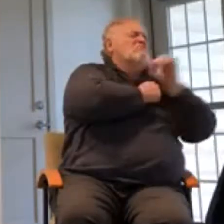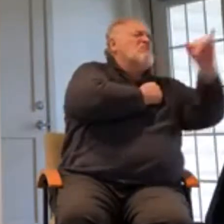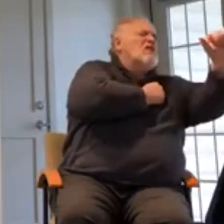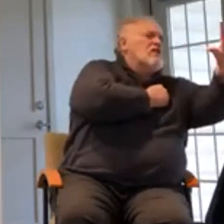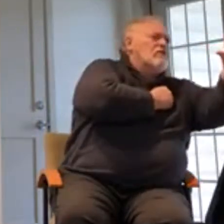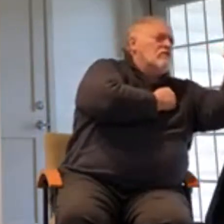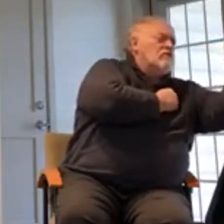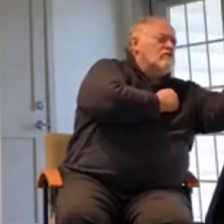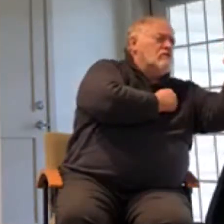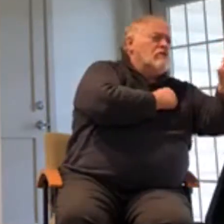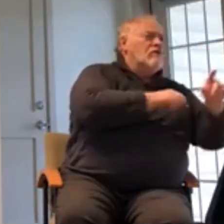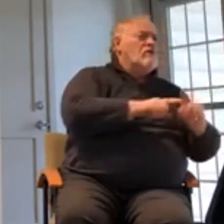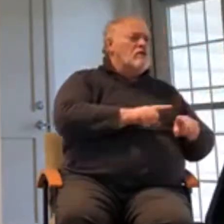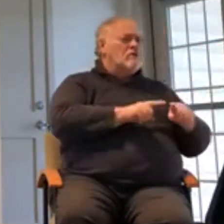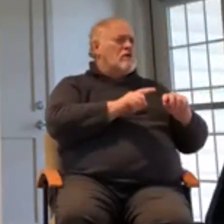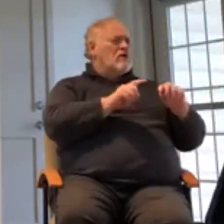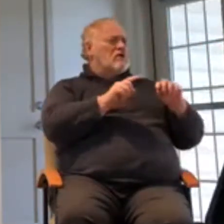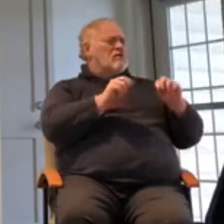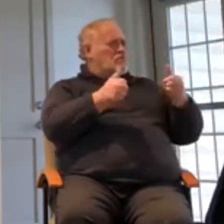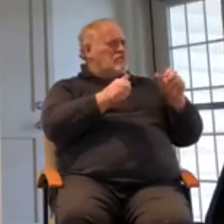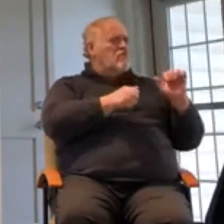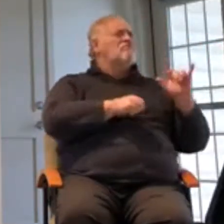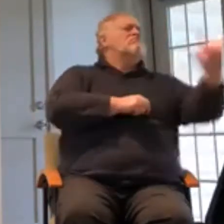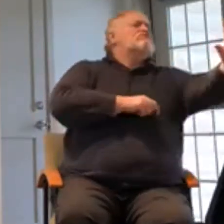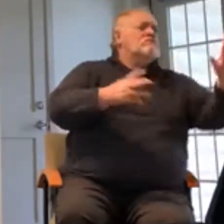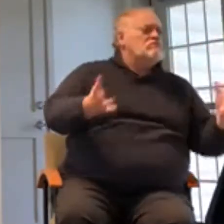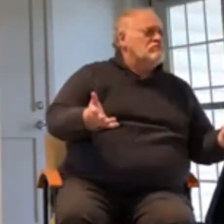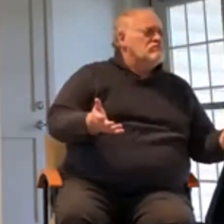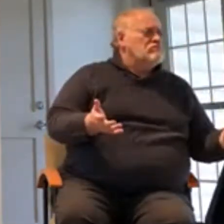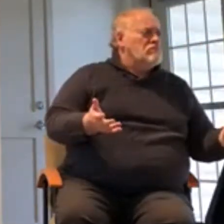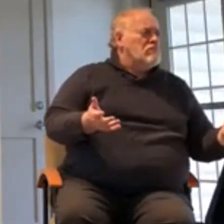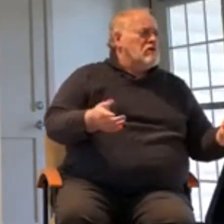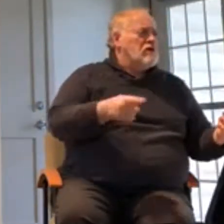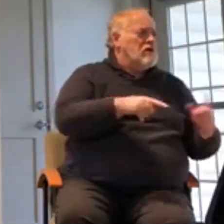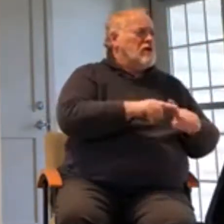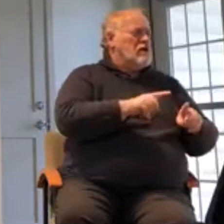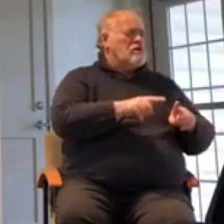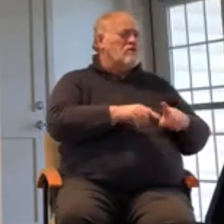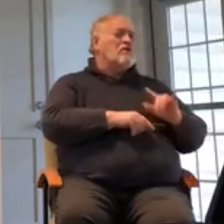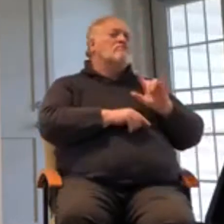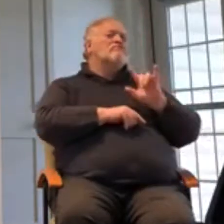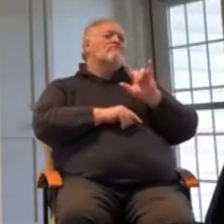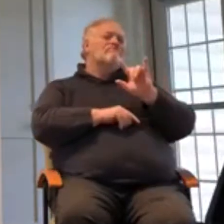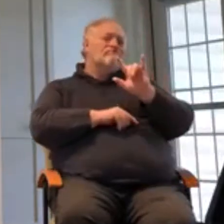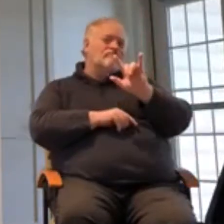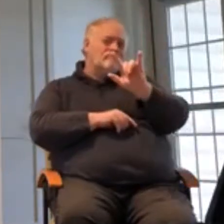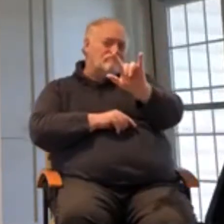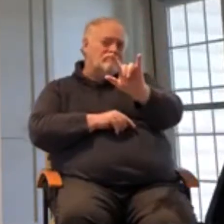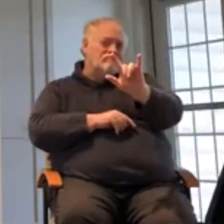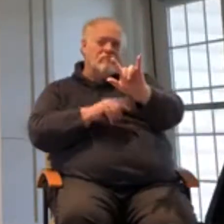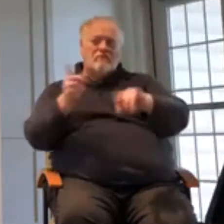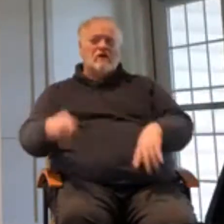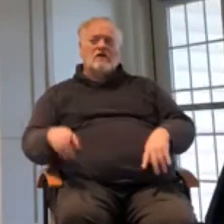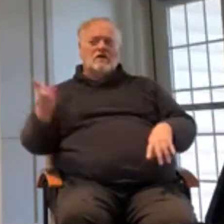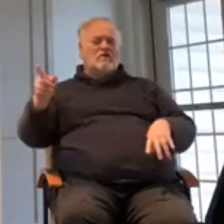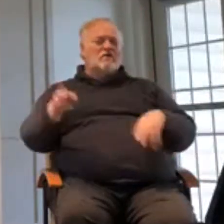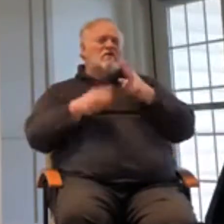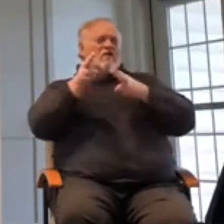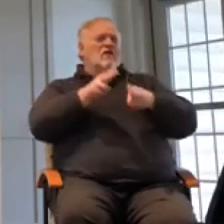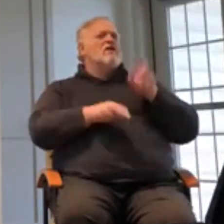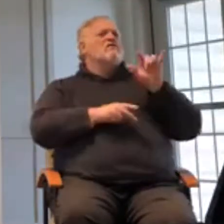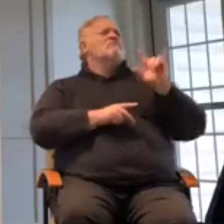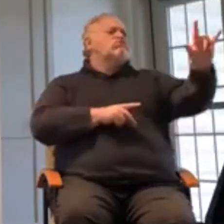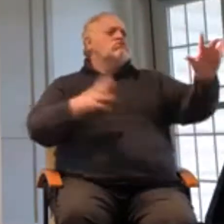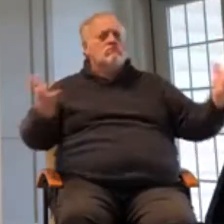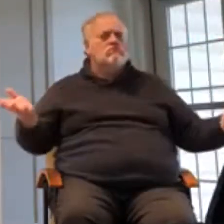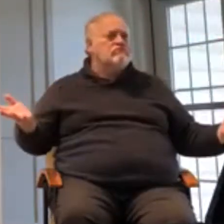how sincere did that sound? You're sounding more sincere than mine did because you're like, I love you too. Mine was just rushed. Mine was